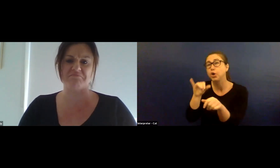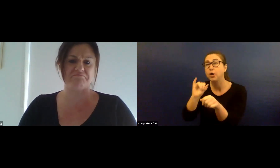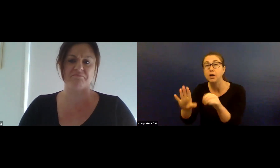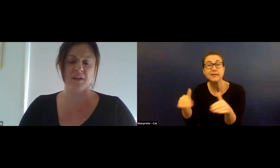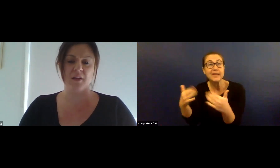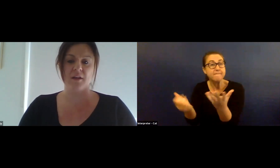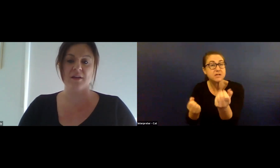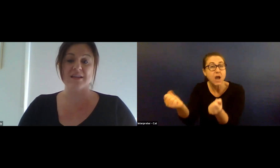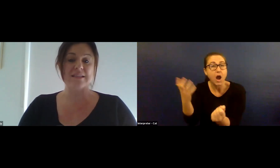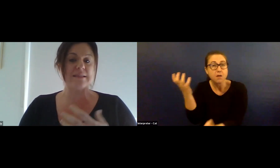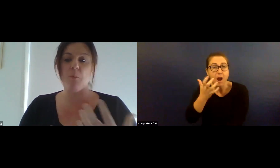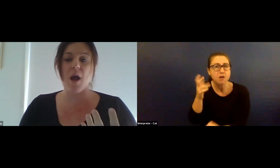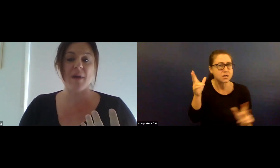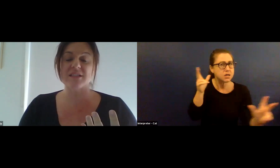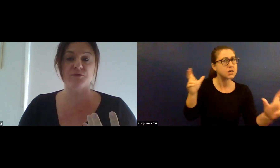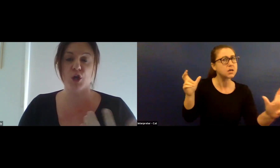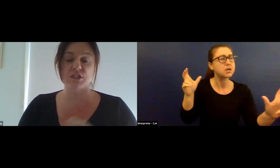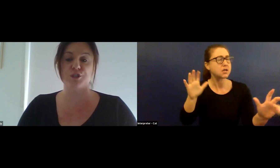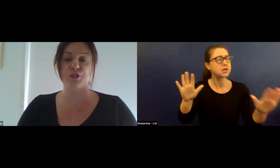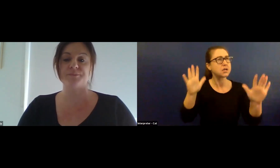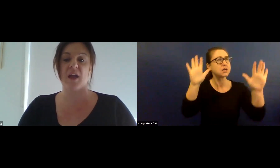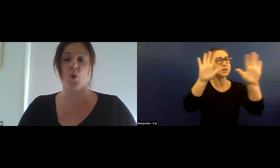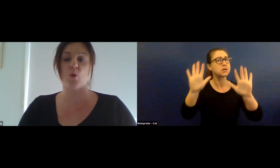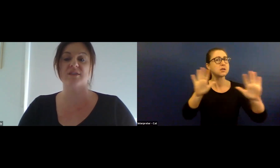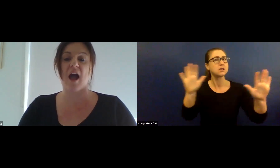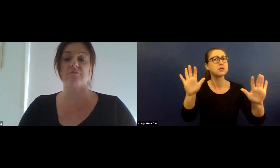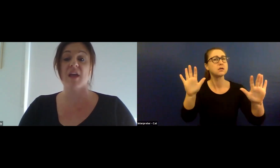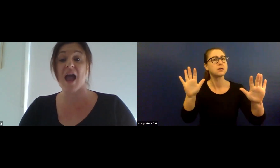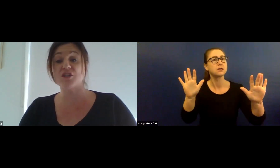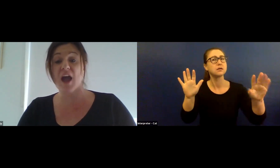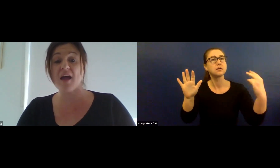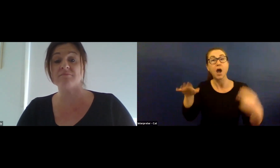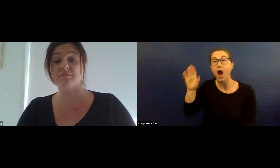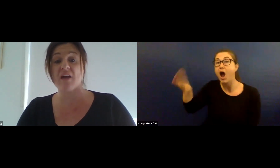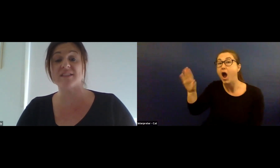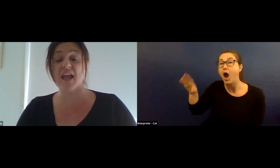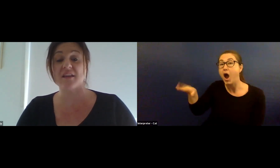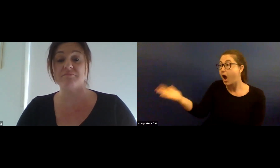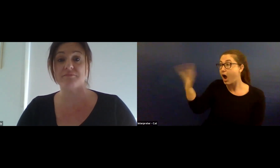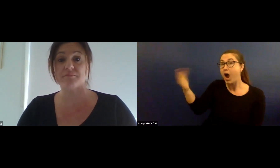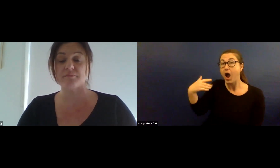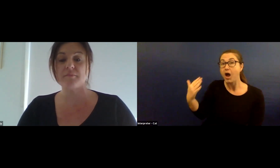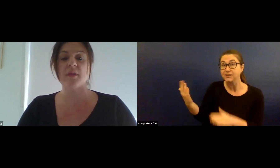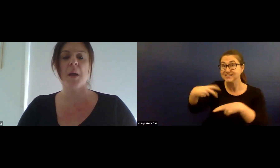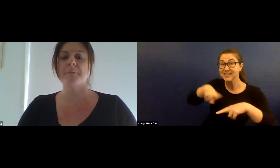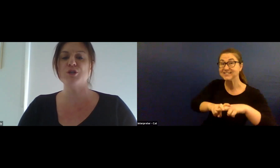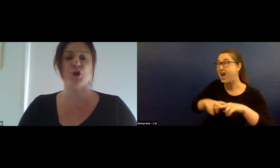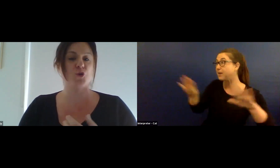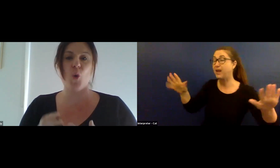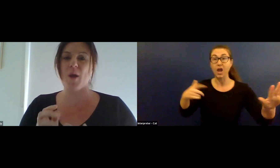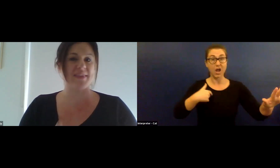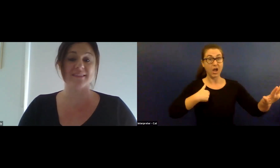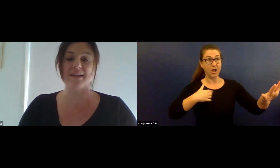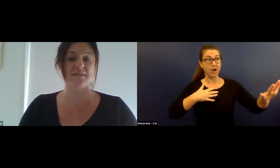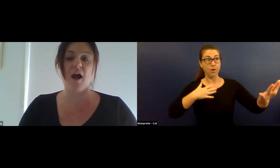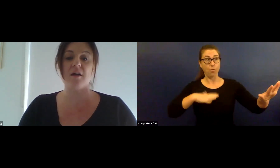birthday. Someone must have noticed you and called out, "Hey Jan, have a seat." But you don't